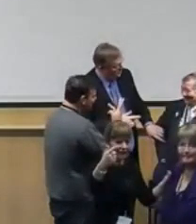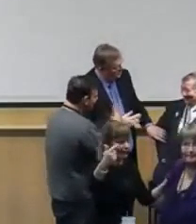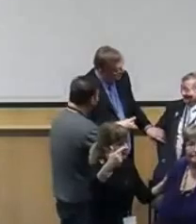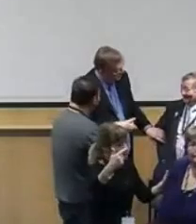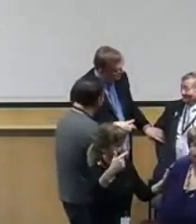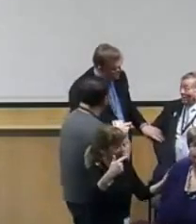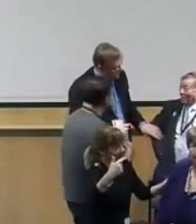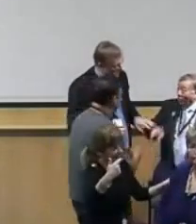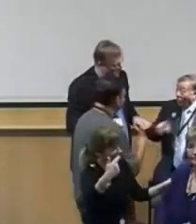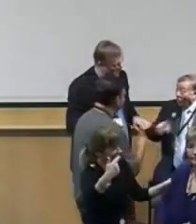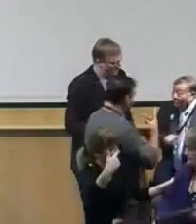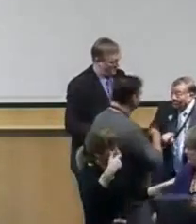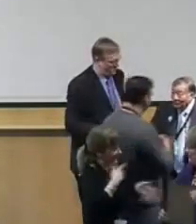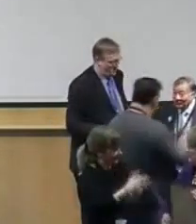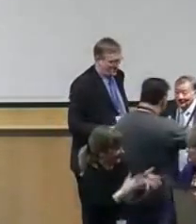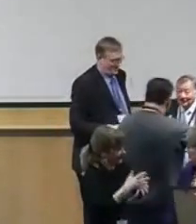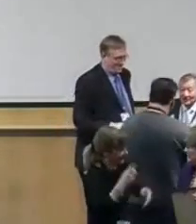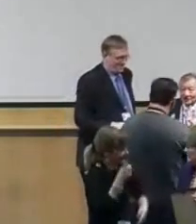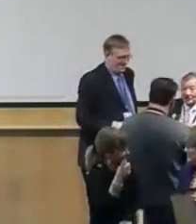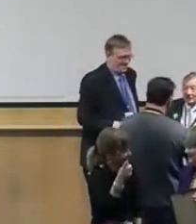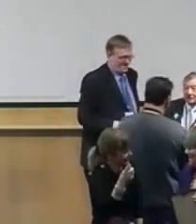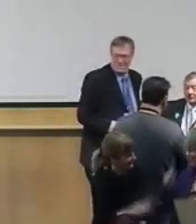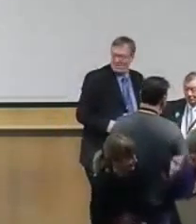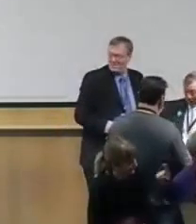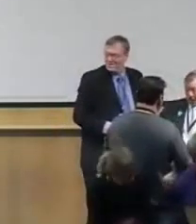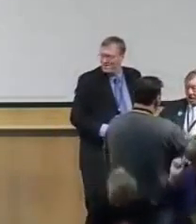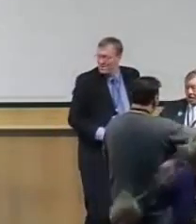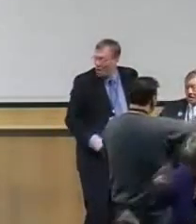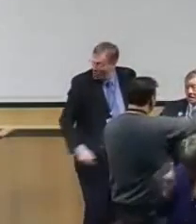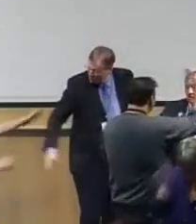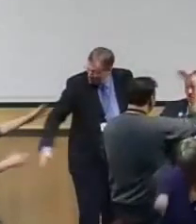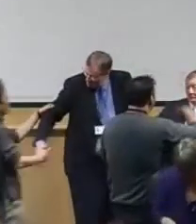spot. Yeah. Okay, cool. Thanks, Matt. Oh, yeah, and again, help yourself to eat, drink, and lunch.